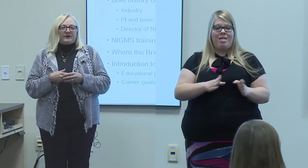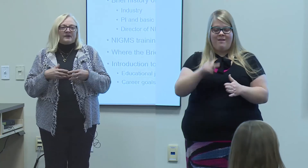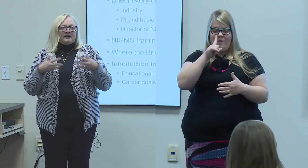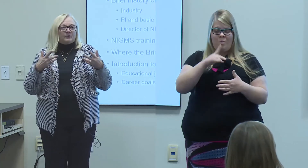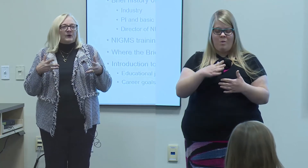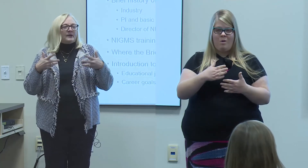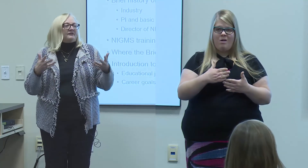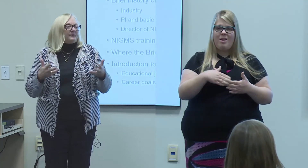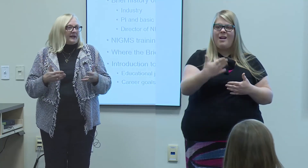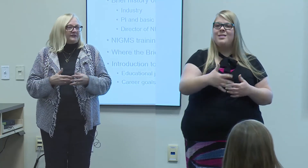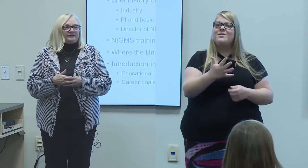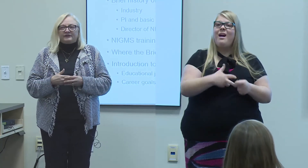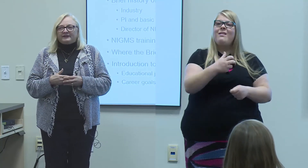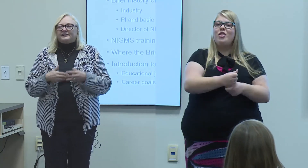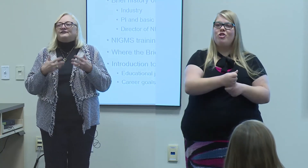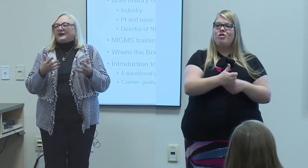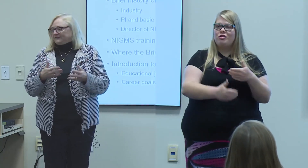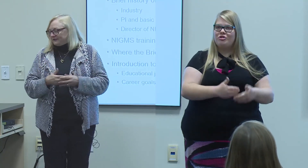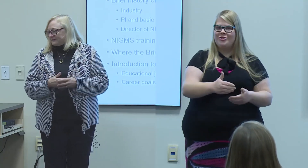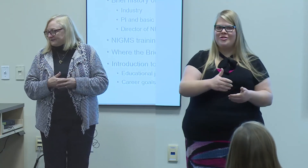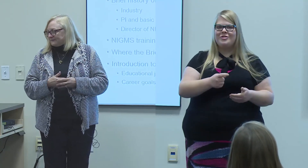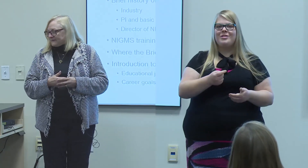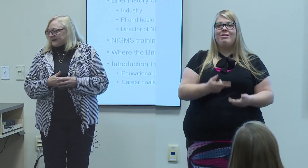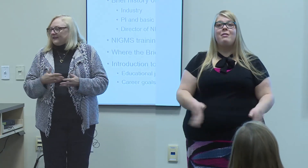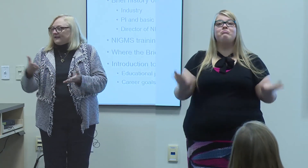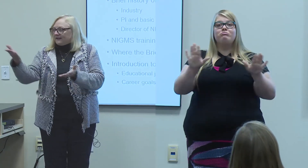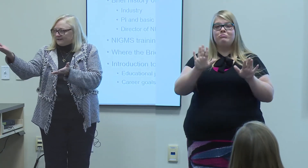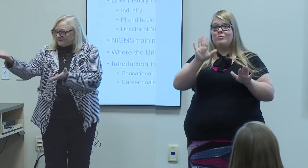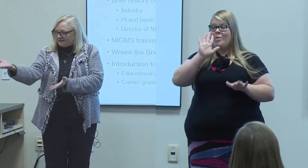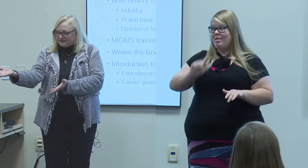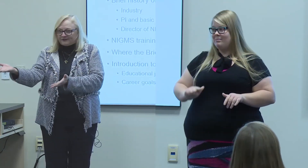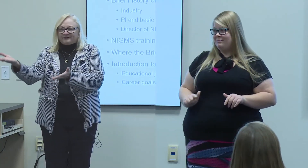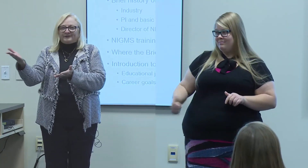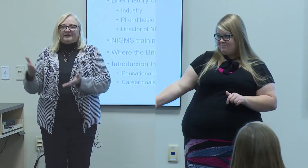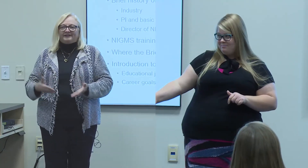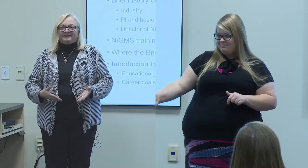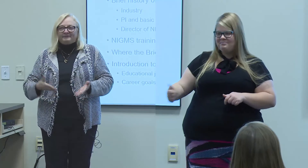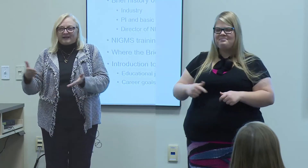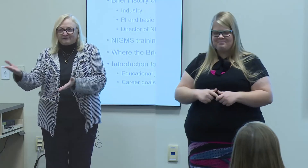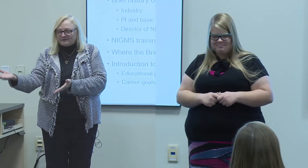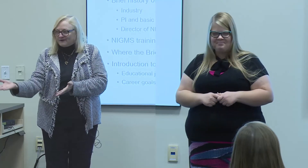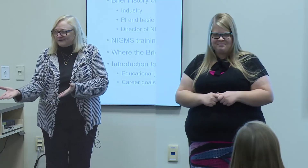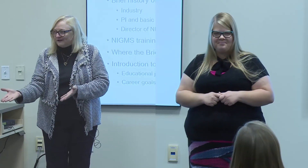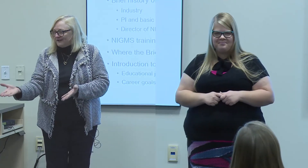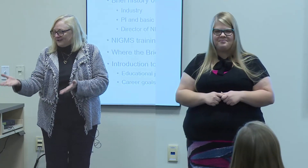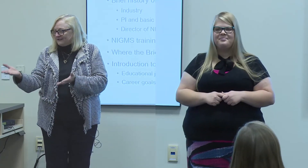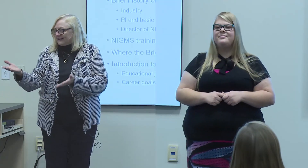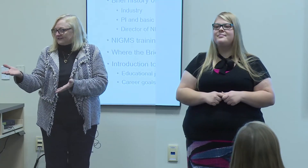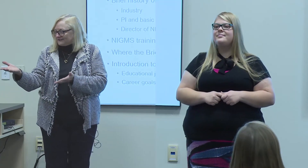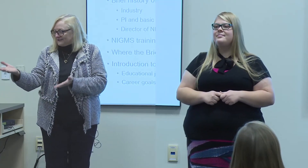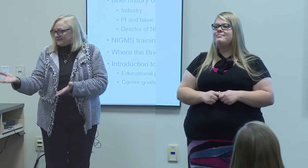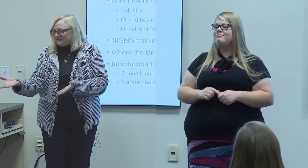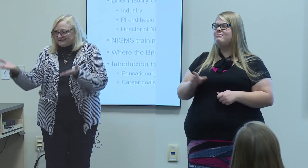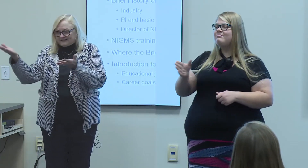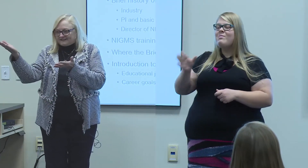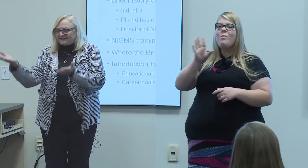bit about what we have plans for the next 5 years, and then turn the platform over to